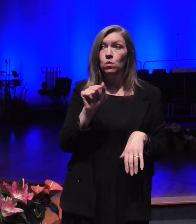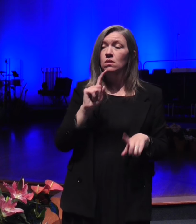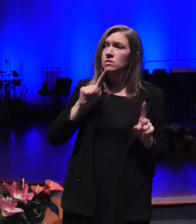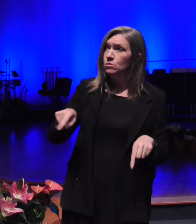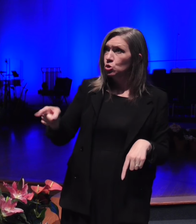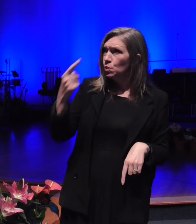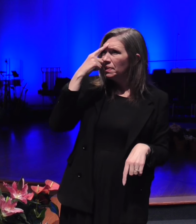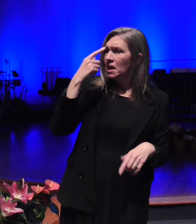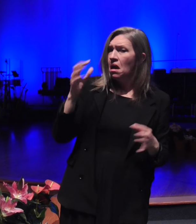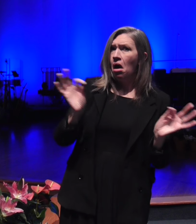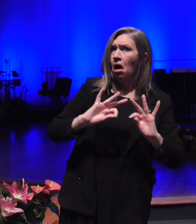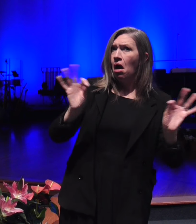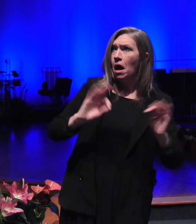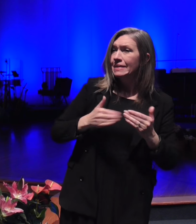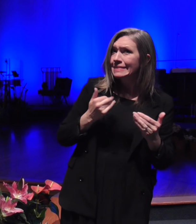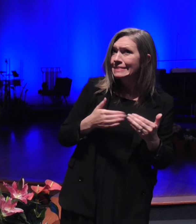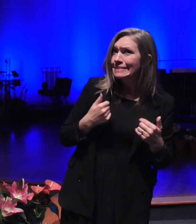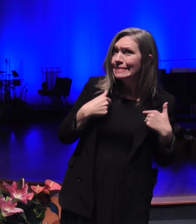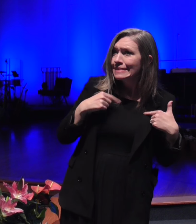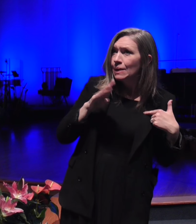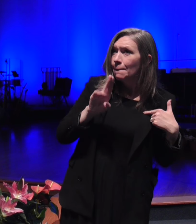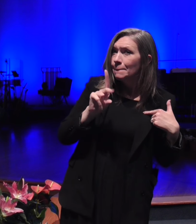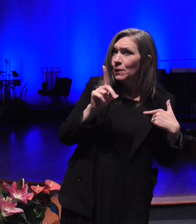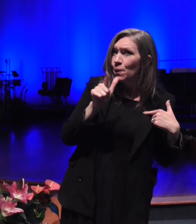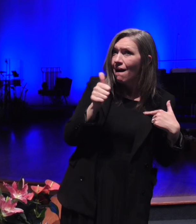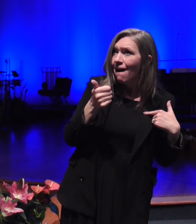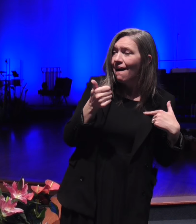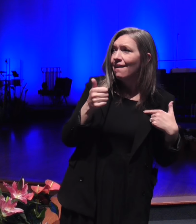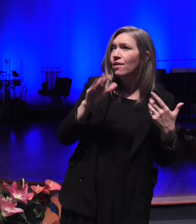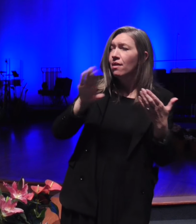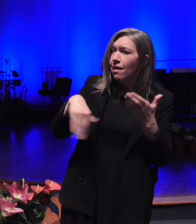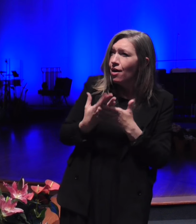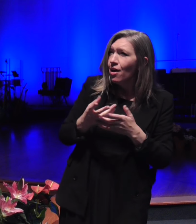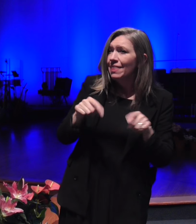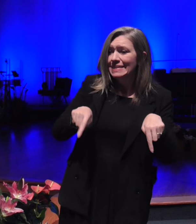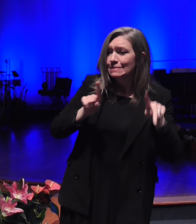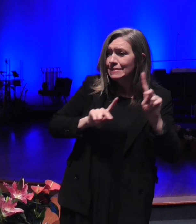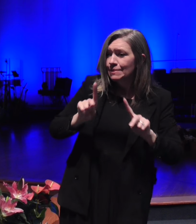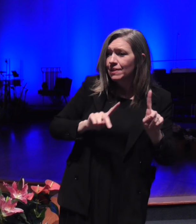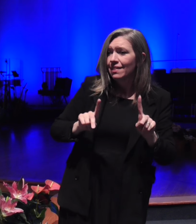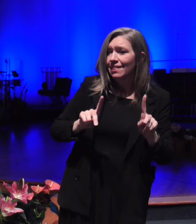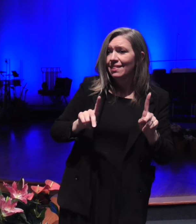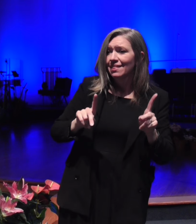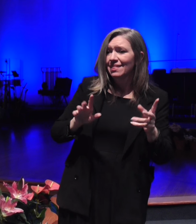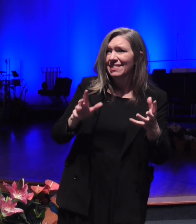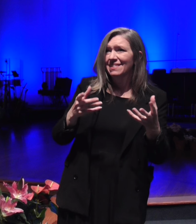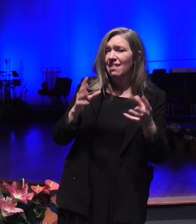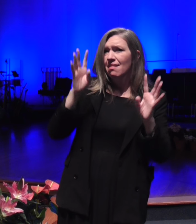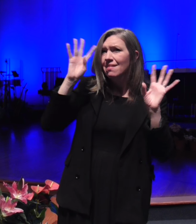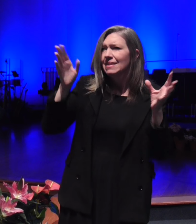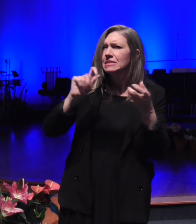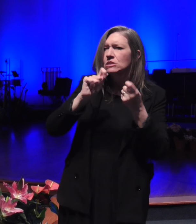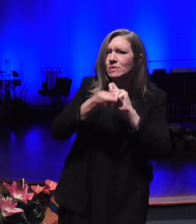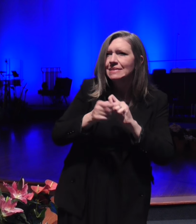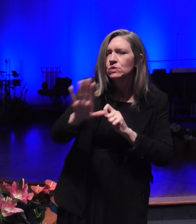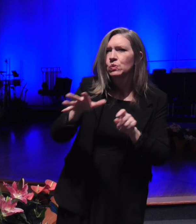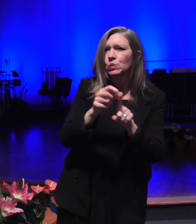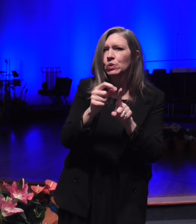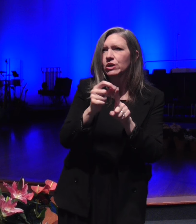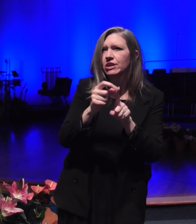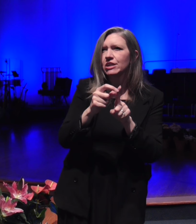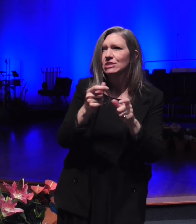Buddha? Having all these people putting all of your so-called words in their mouth? Using you